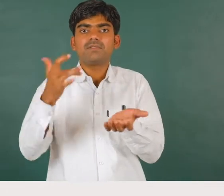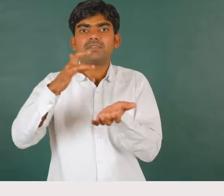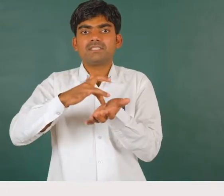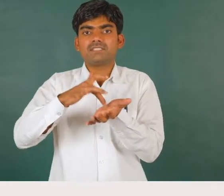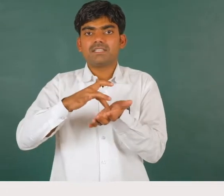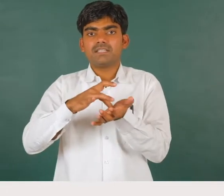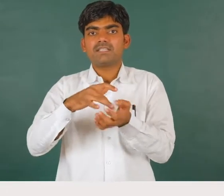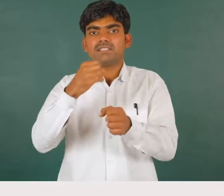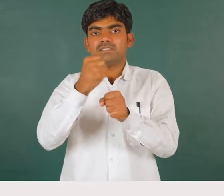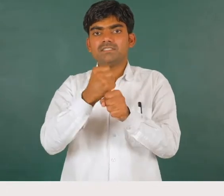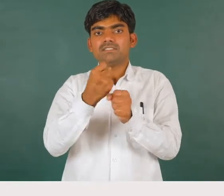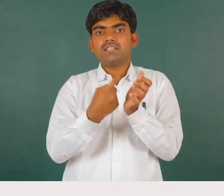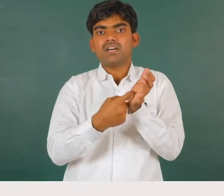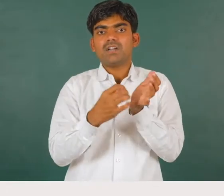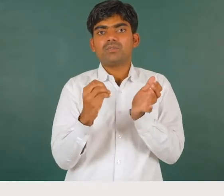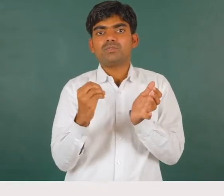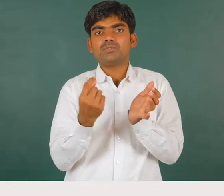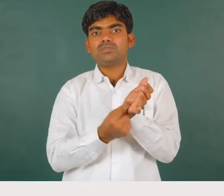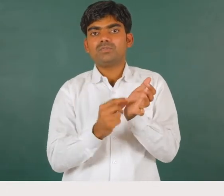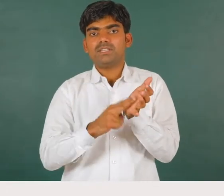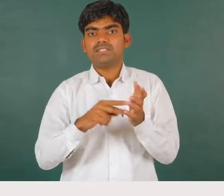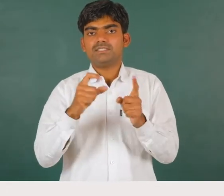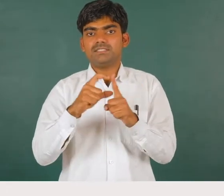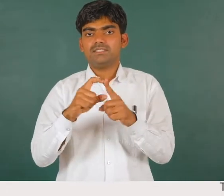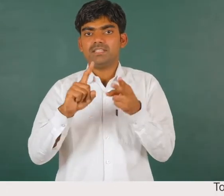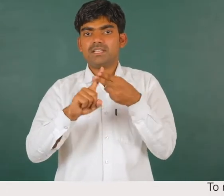reservation counters on ground floor and